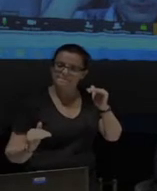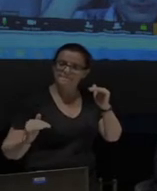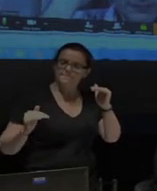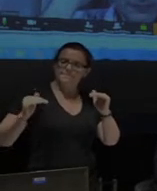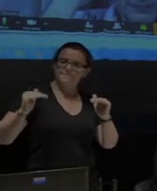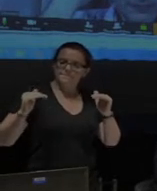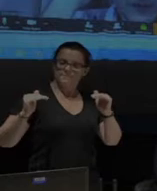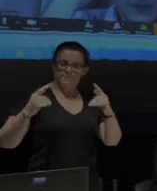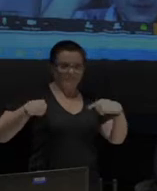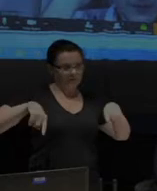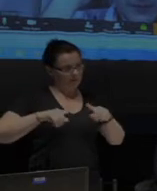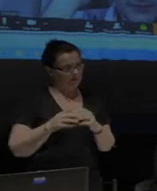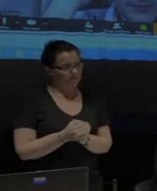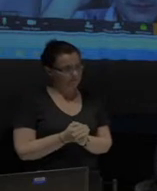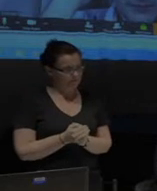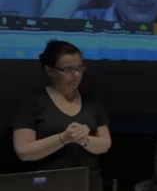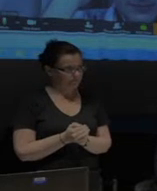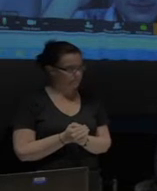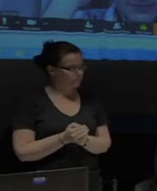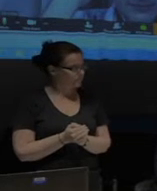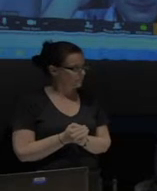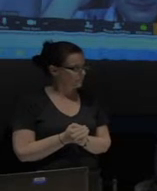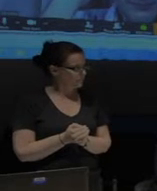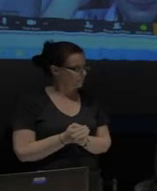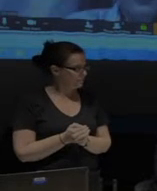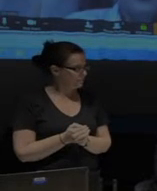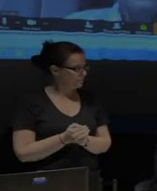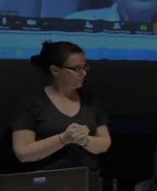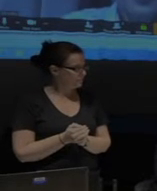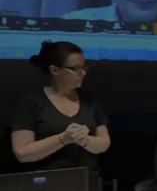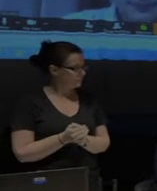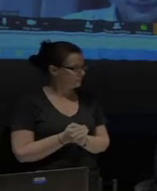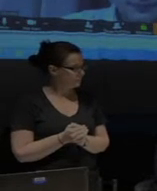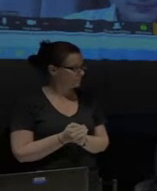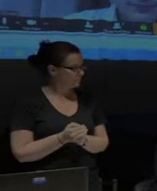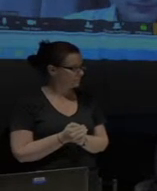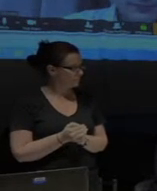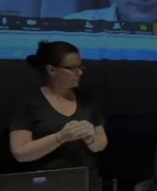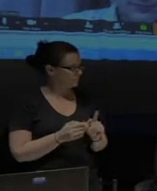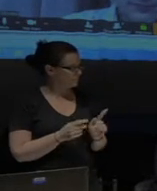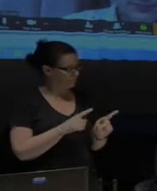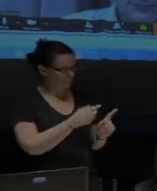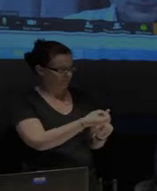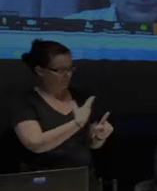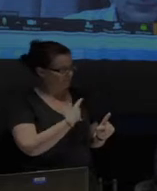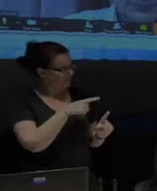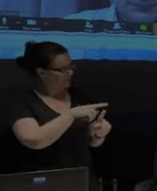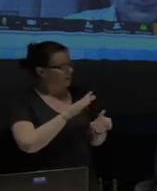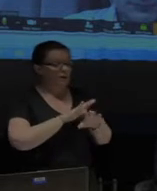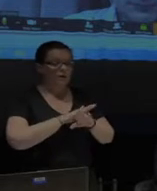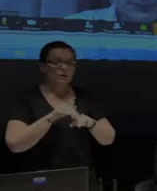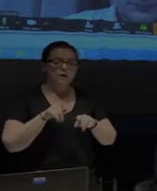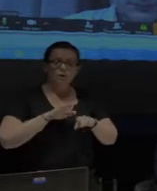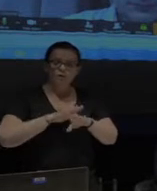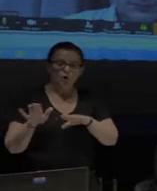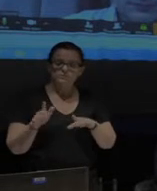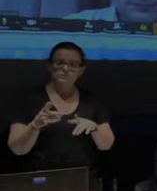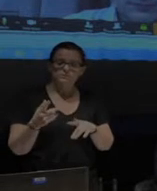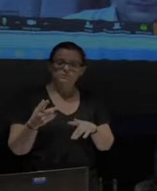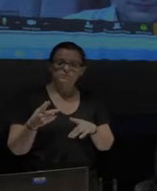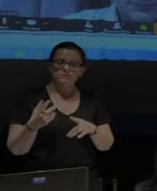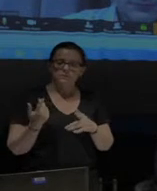think the example that you've given of introducing a course and not compromising on key points is an ideal